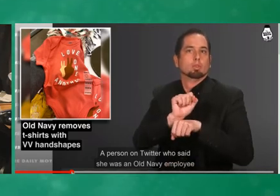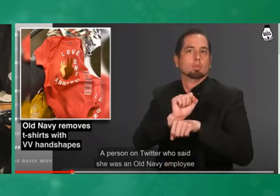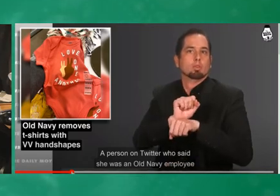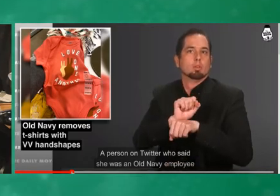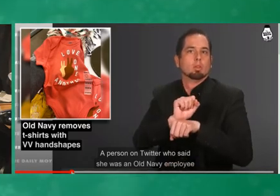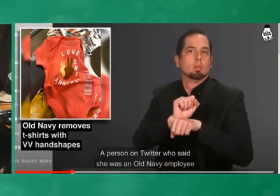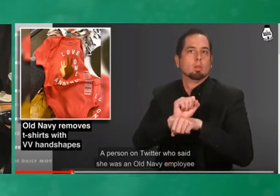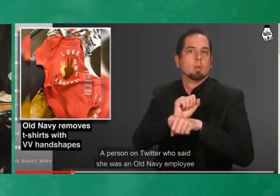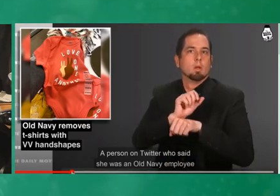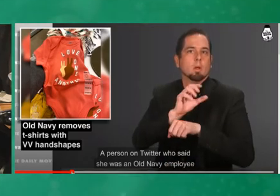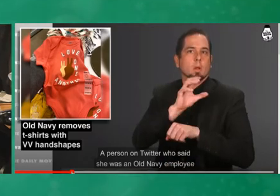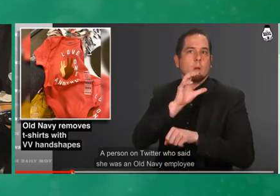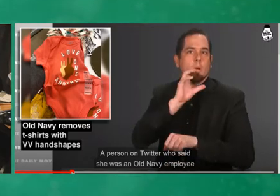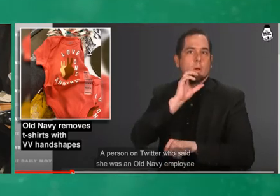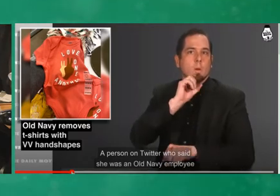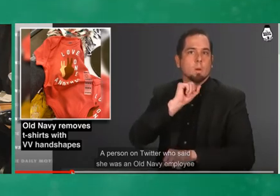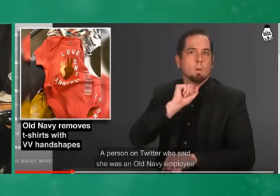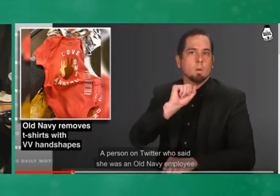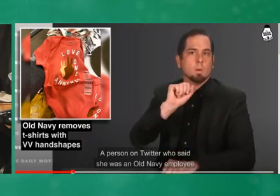worker at